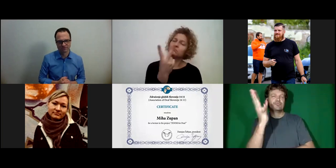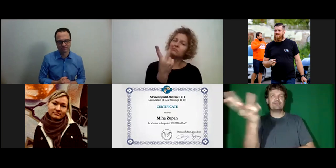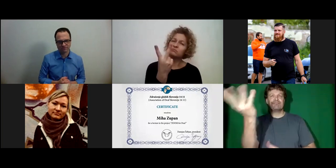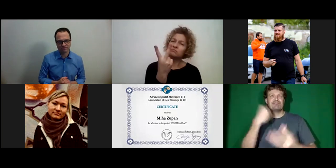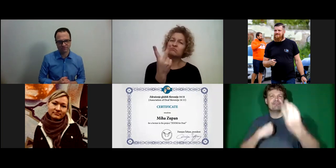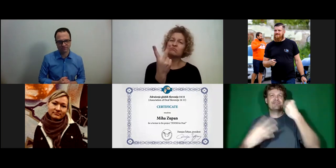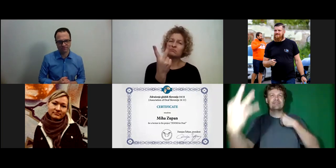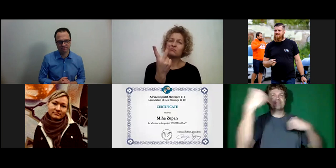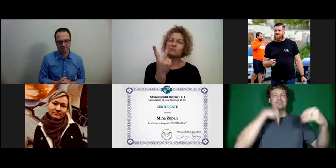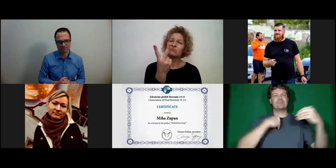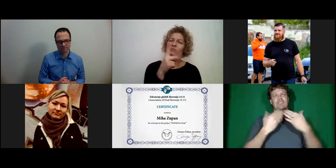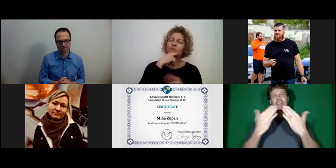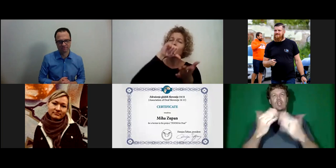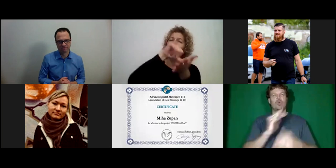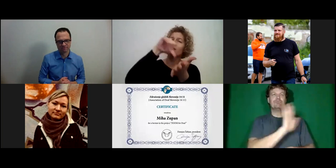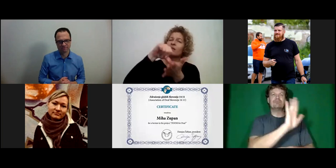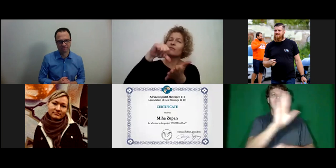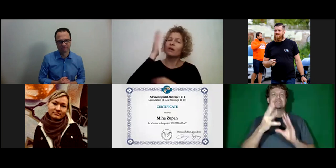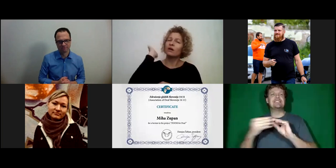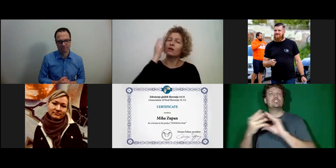tirelessly. I've been seeing